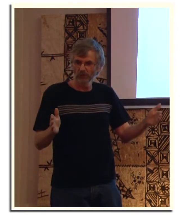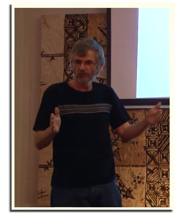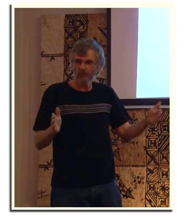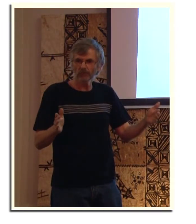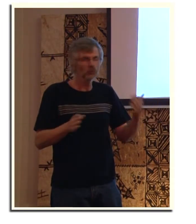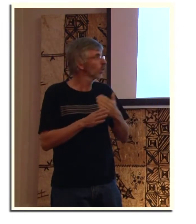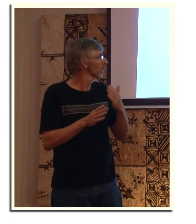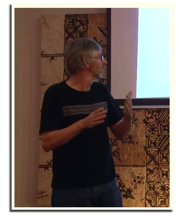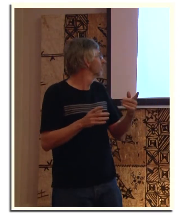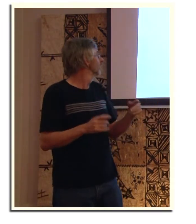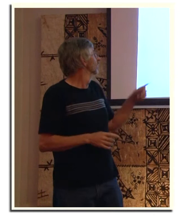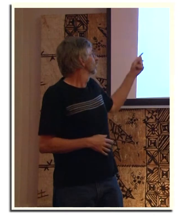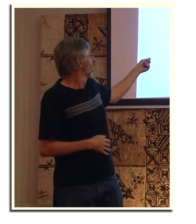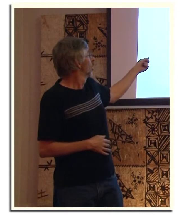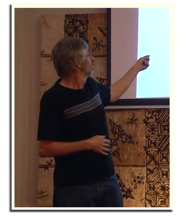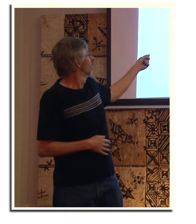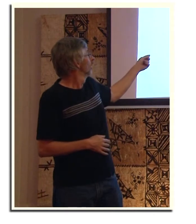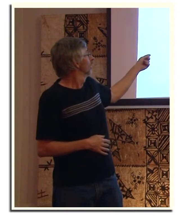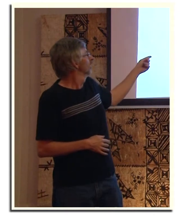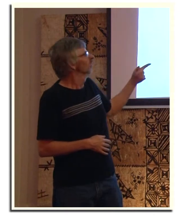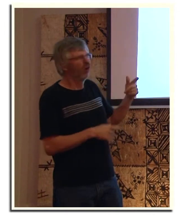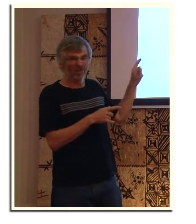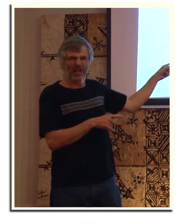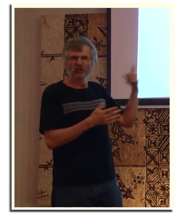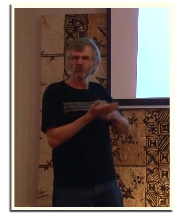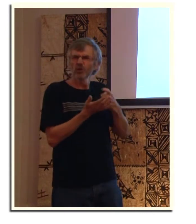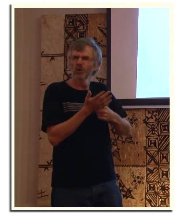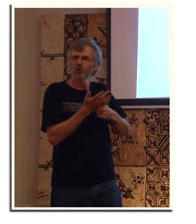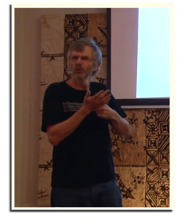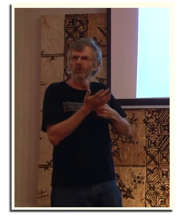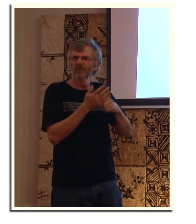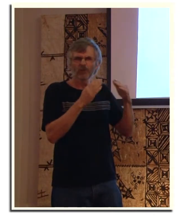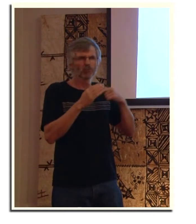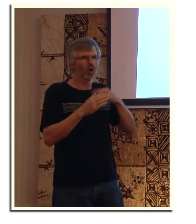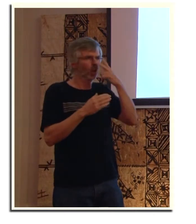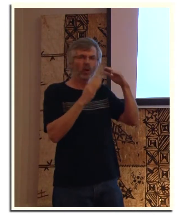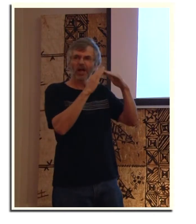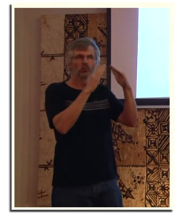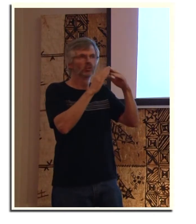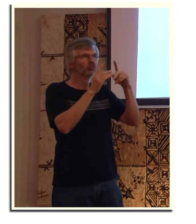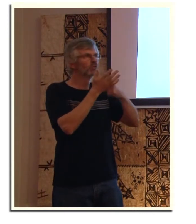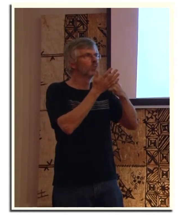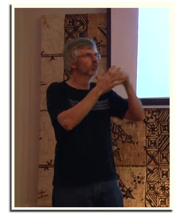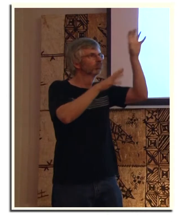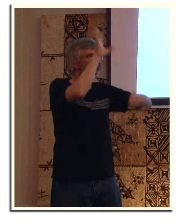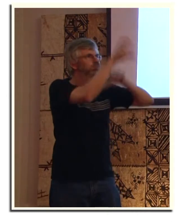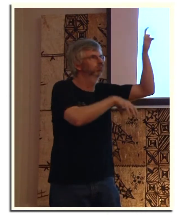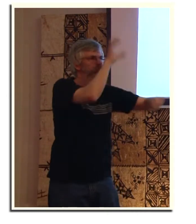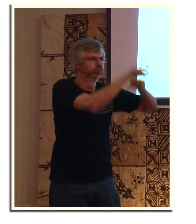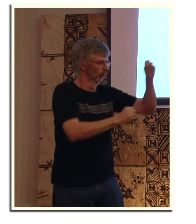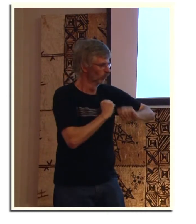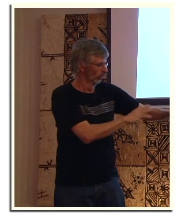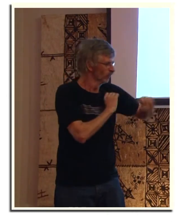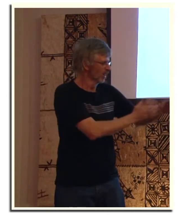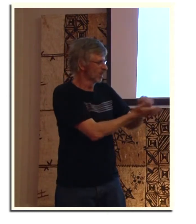within flowers and greenhouses and flowers. But this picture is a recycled cabinet that I made from a house that I